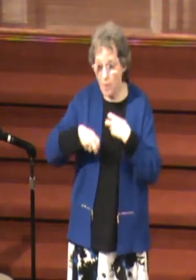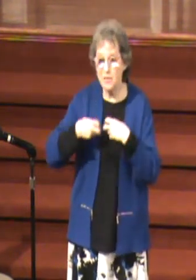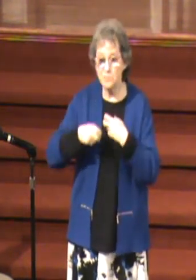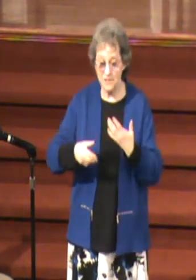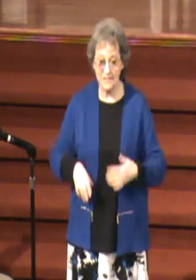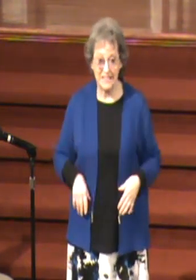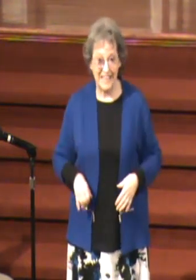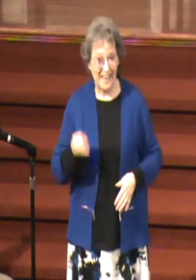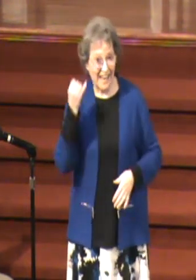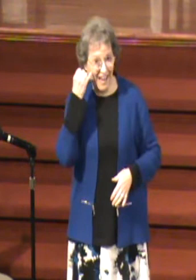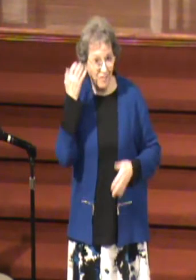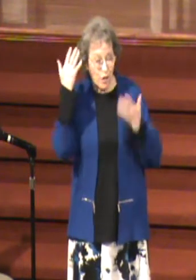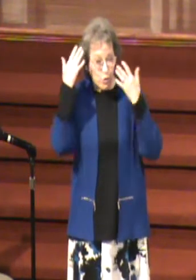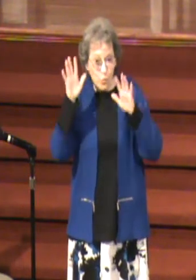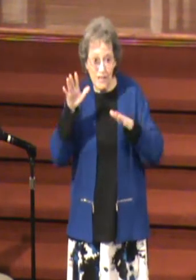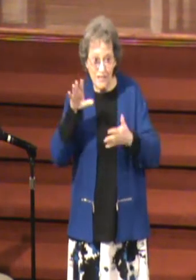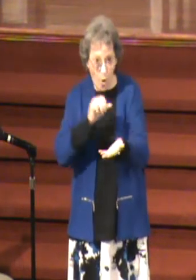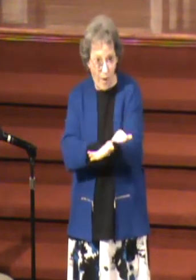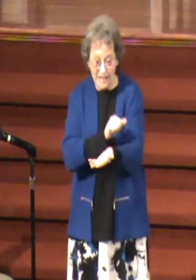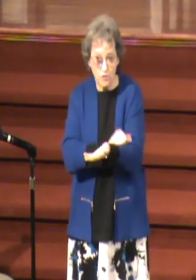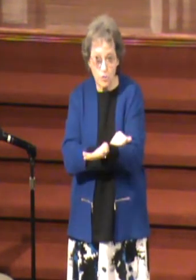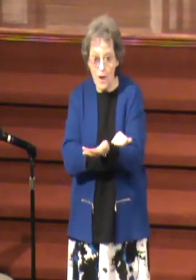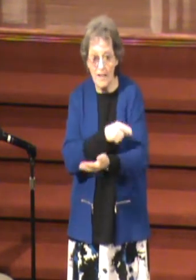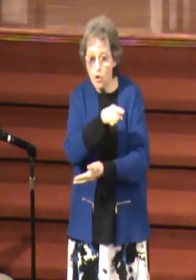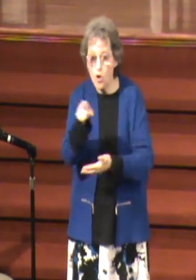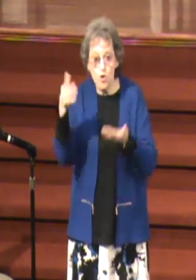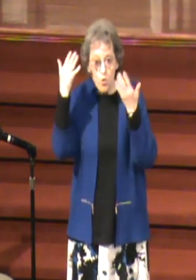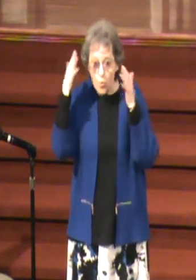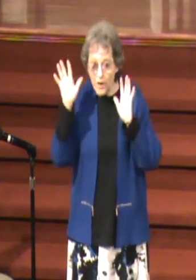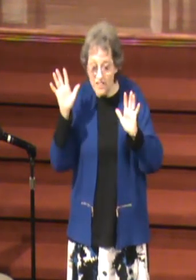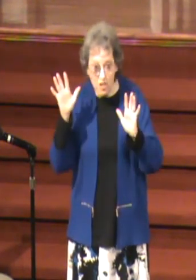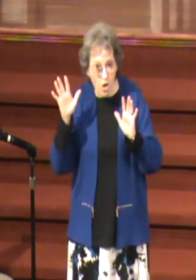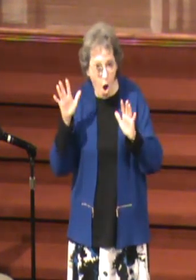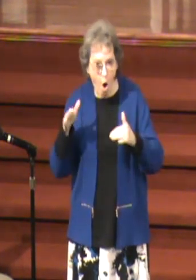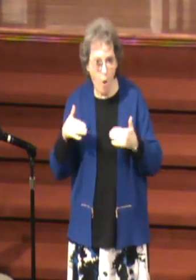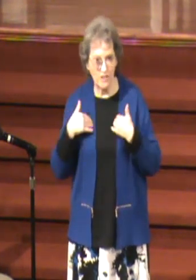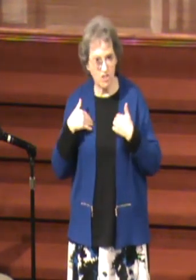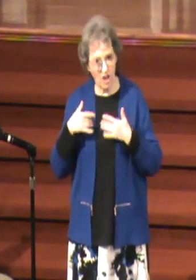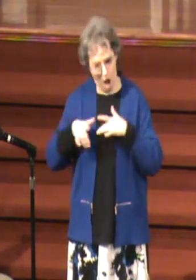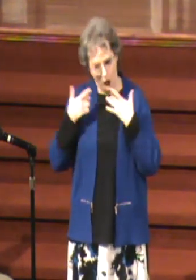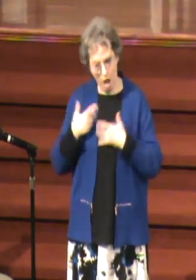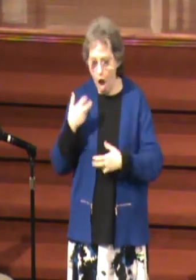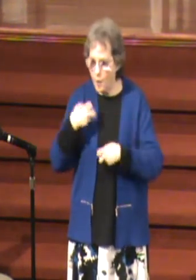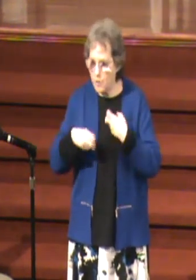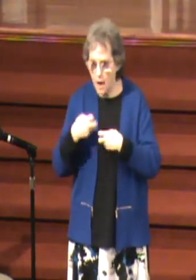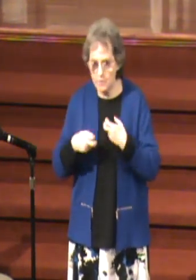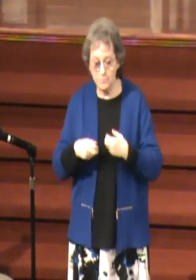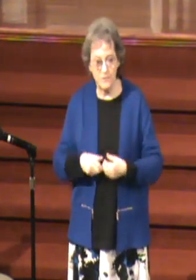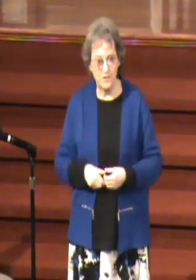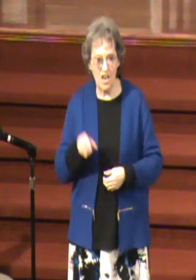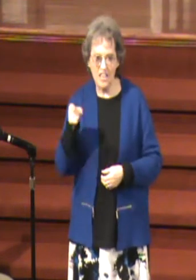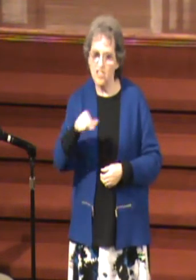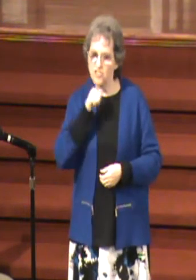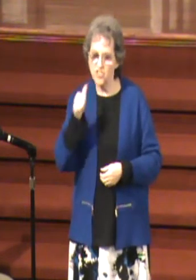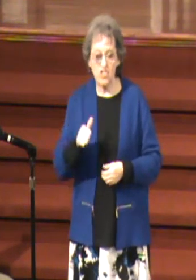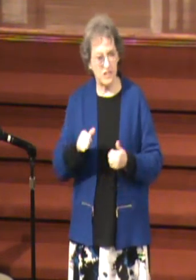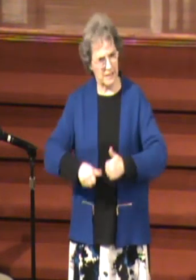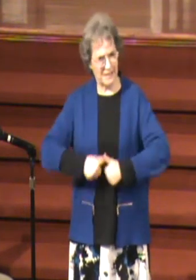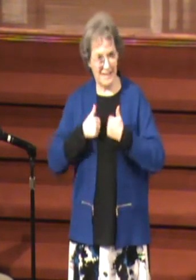know Antionette, you wouldn't know that she struggled with issues with her heart. She didn't live to try to put focus on her